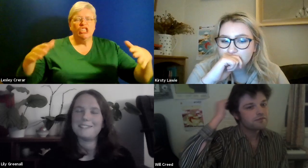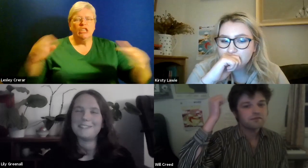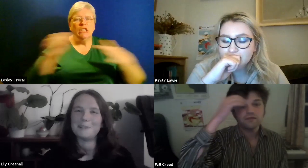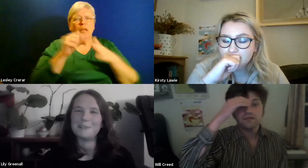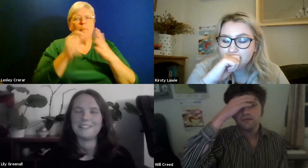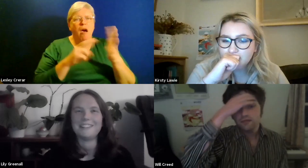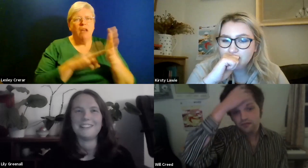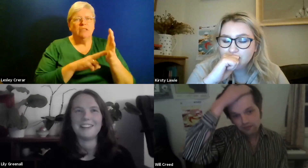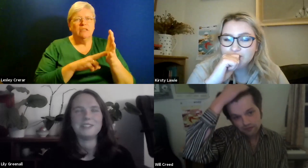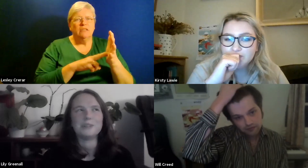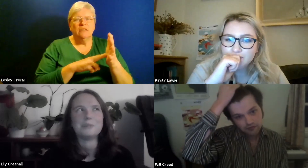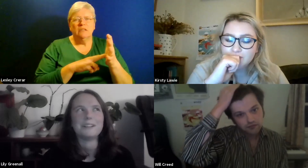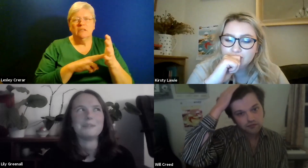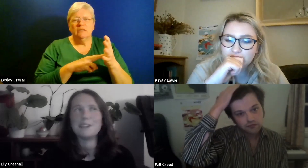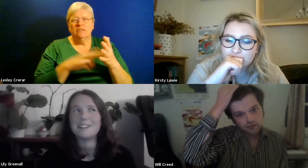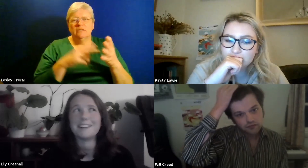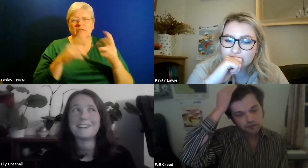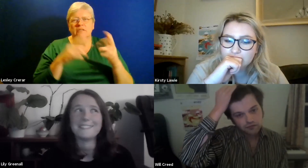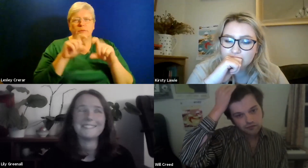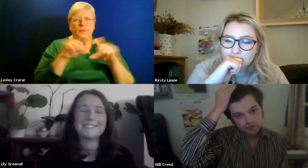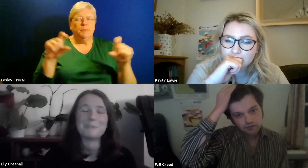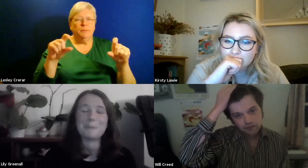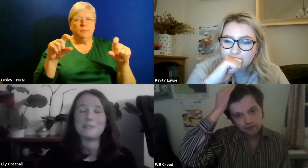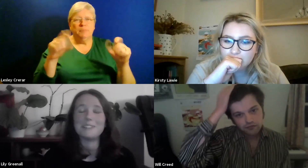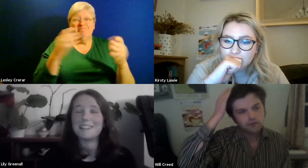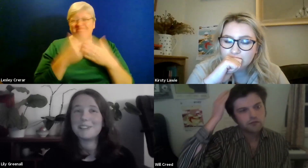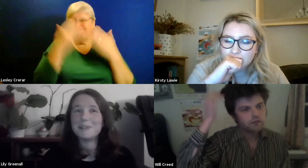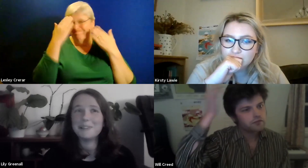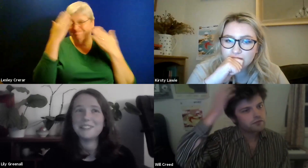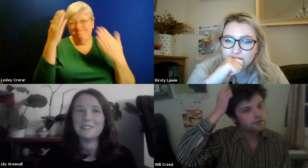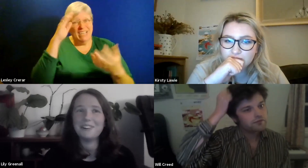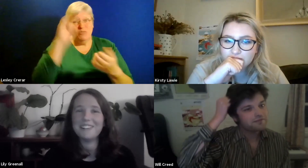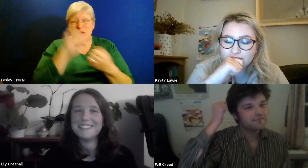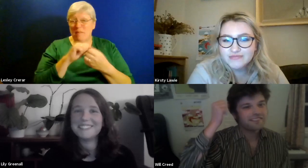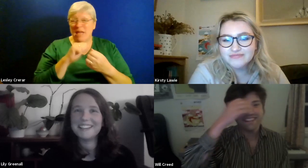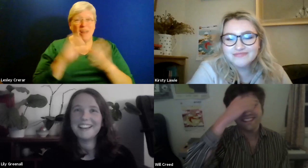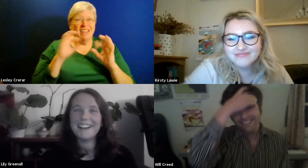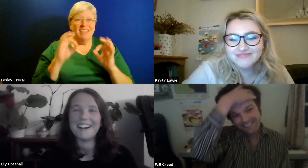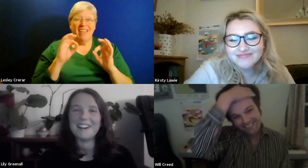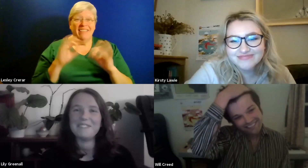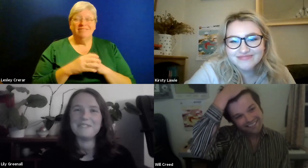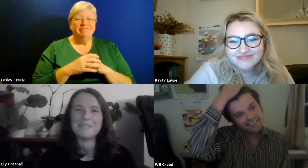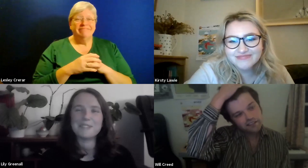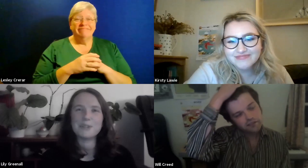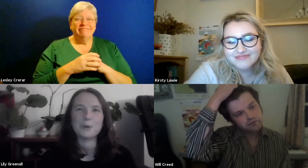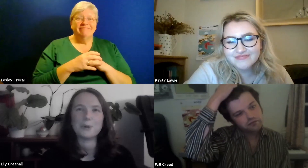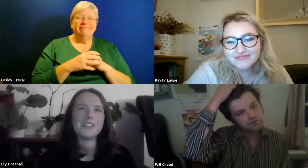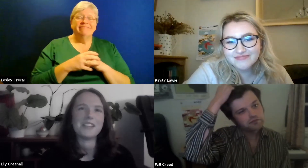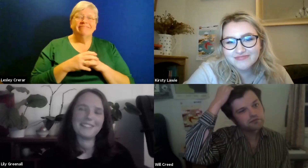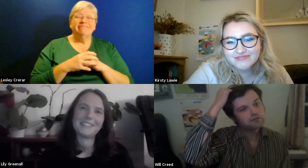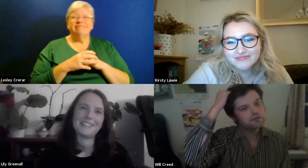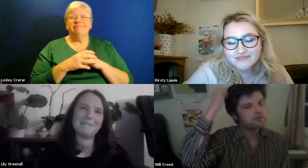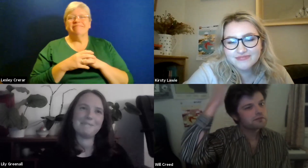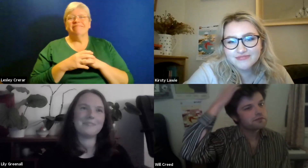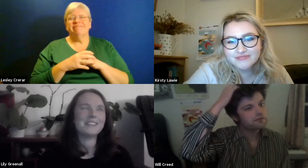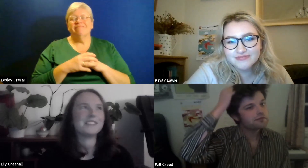way. There was an anecdote, but I'm afraid I can't remember exactly what it was. So I think